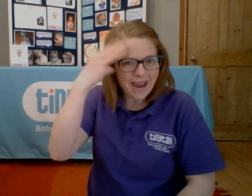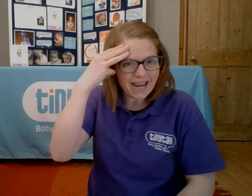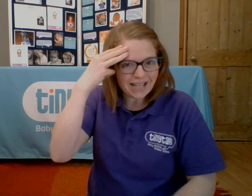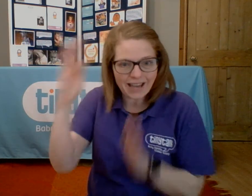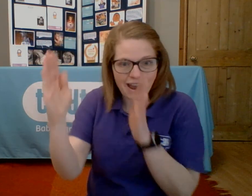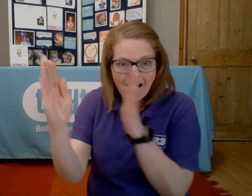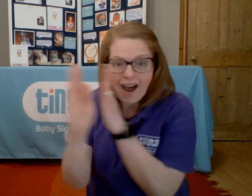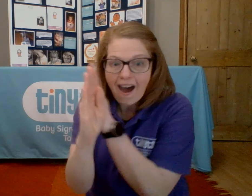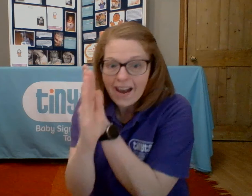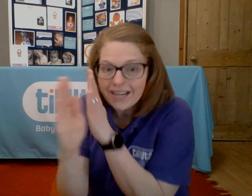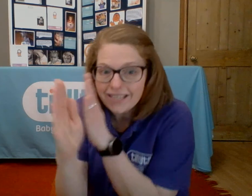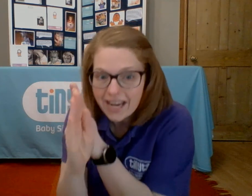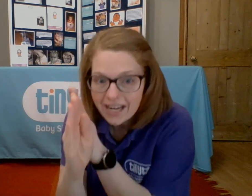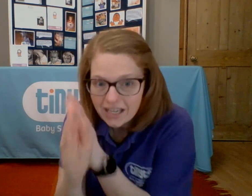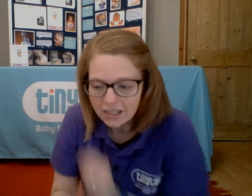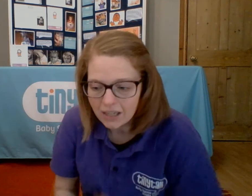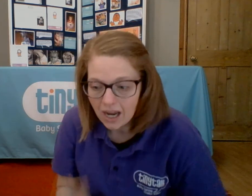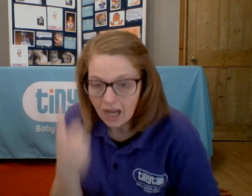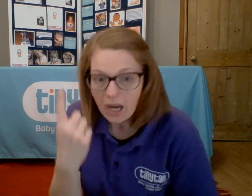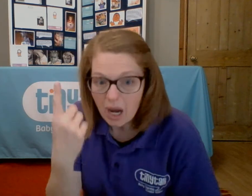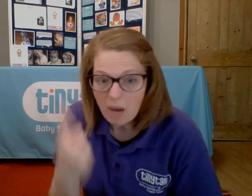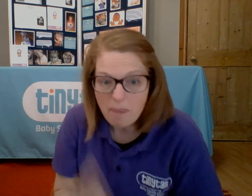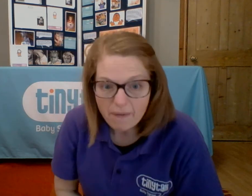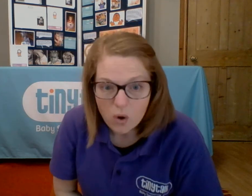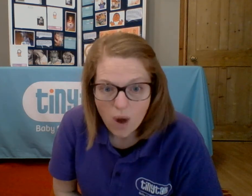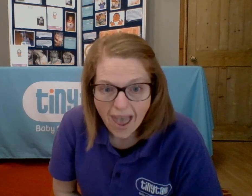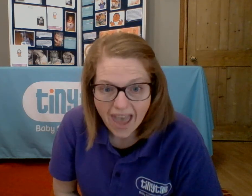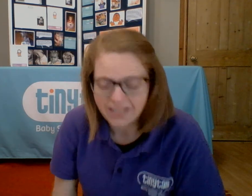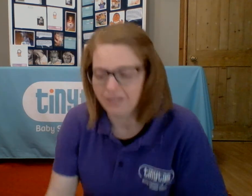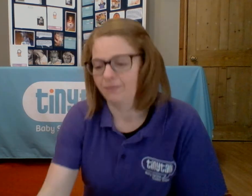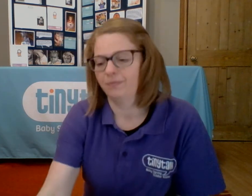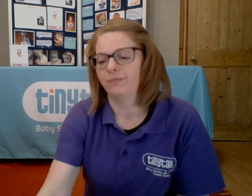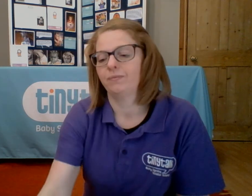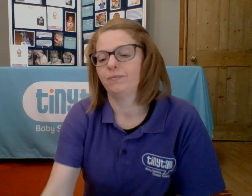mummy's hiding above your head.